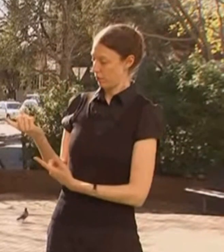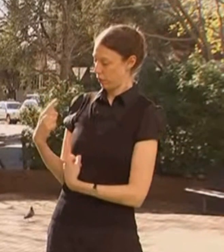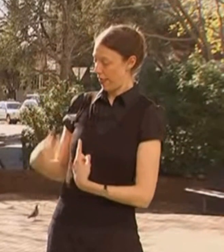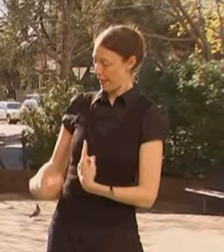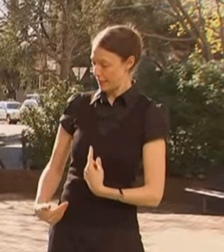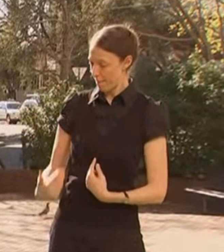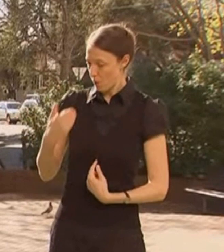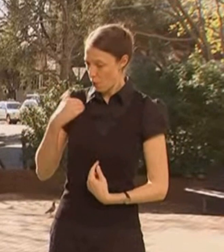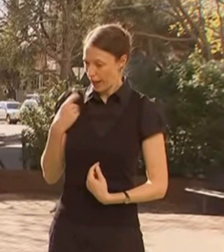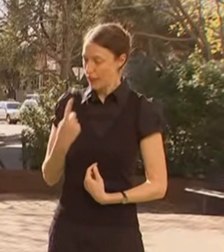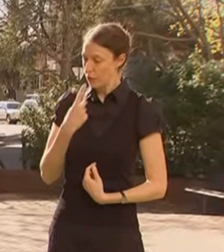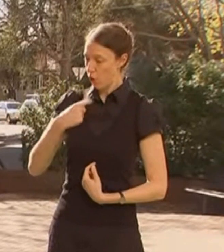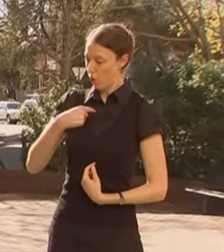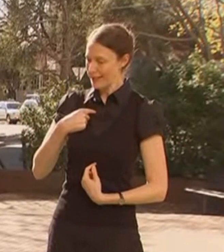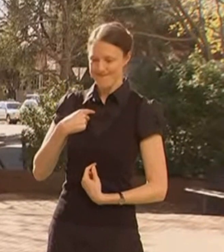Nope.